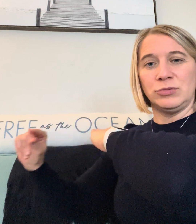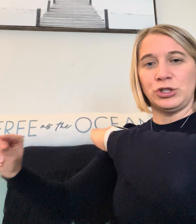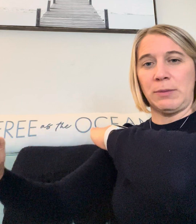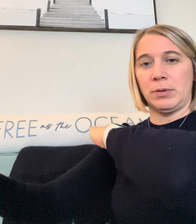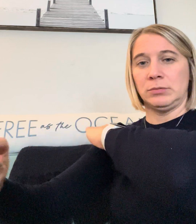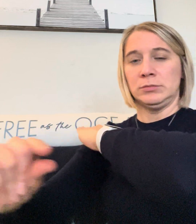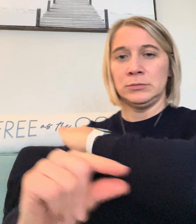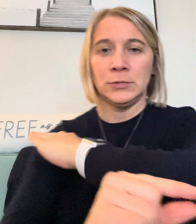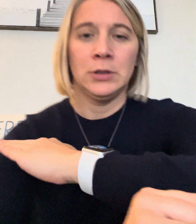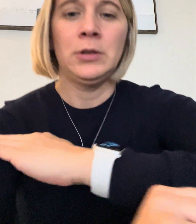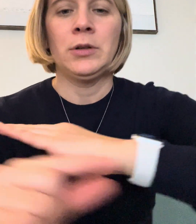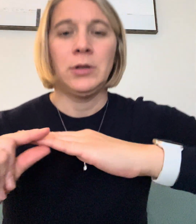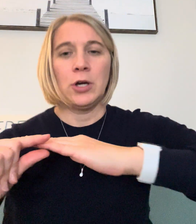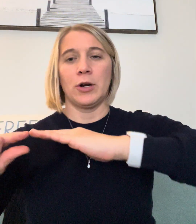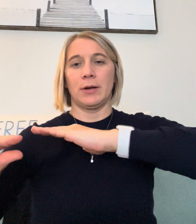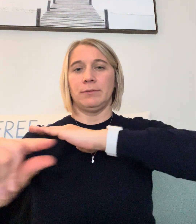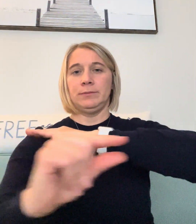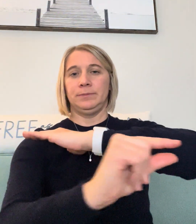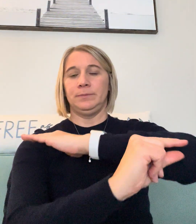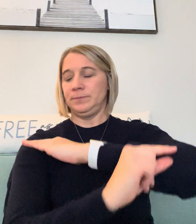shape. Garden.